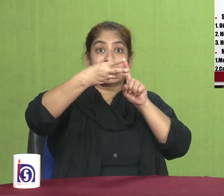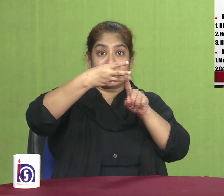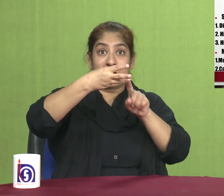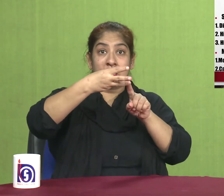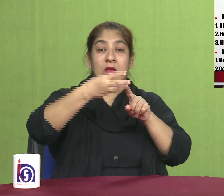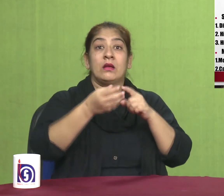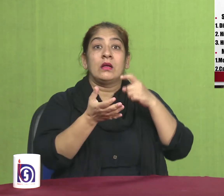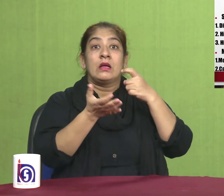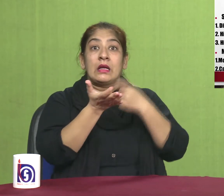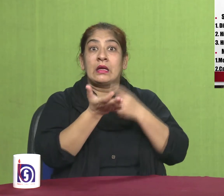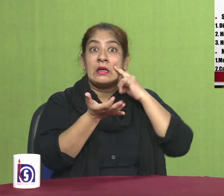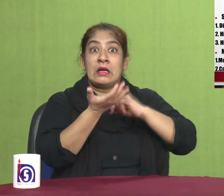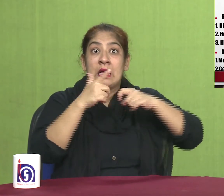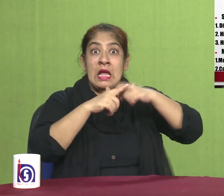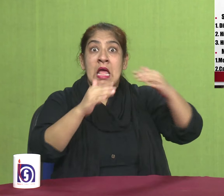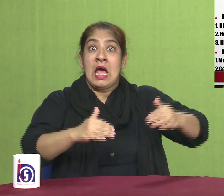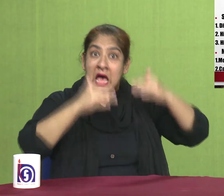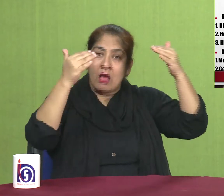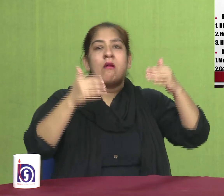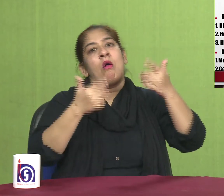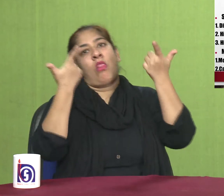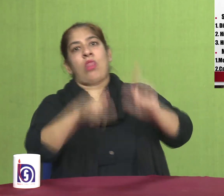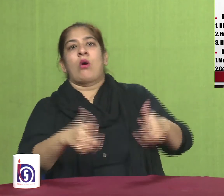Third point is there is high risk of loss.